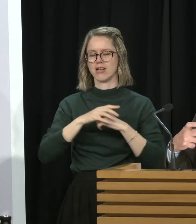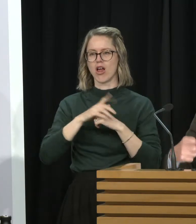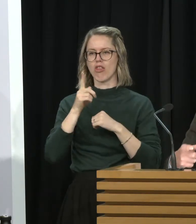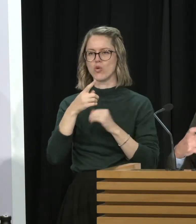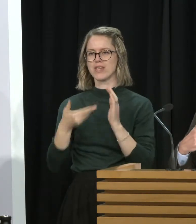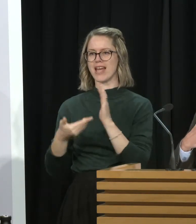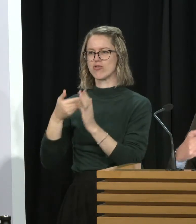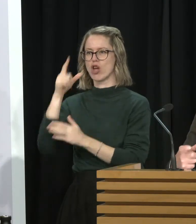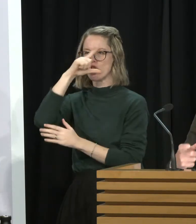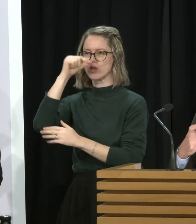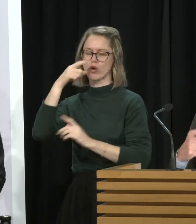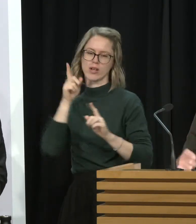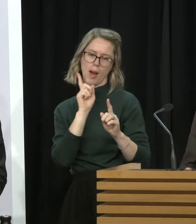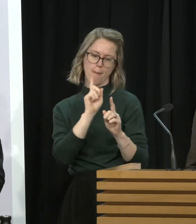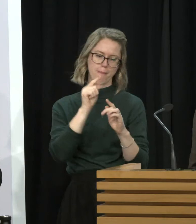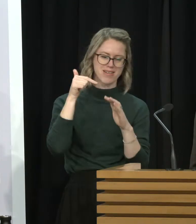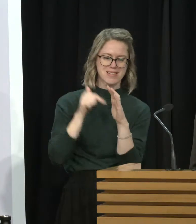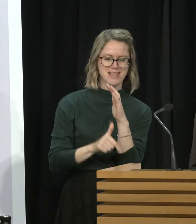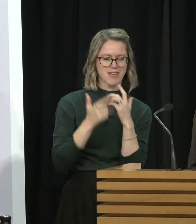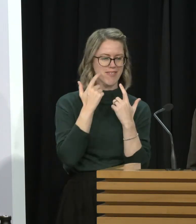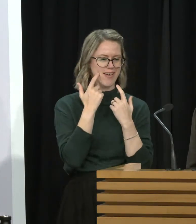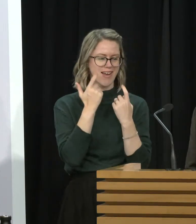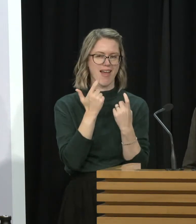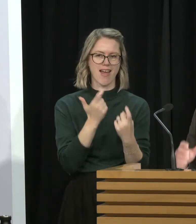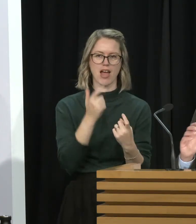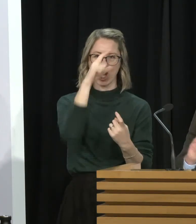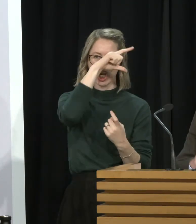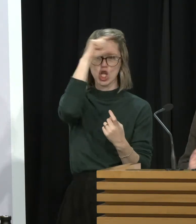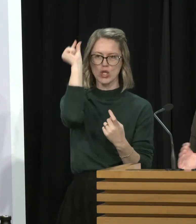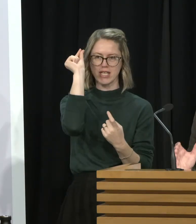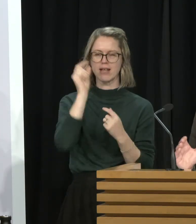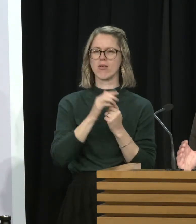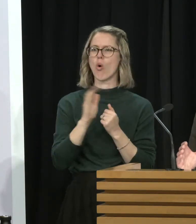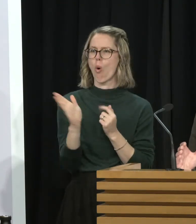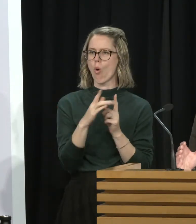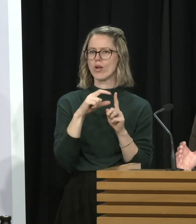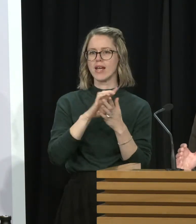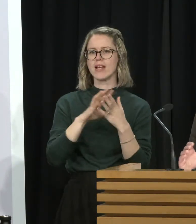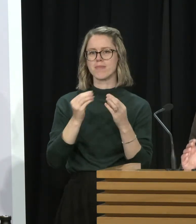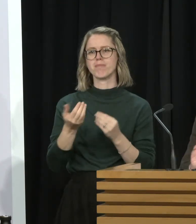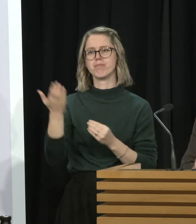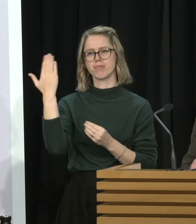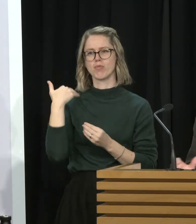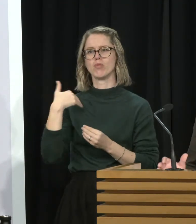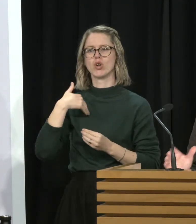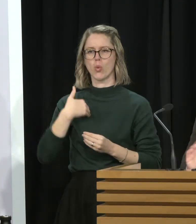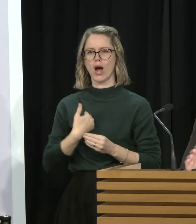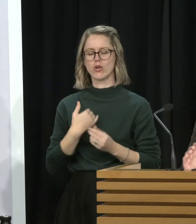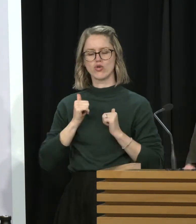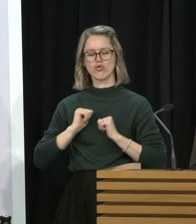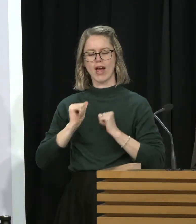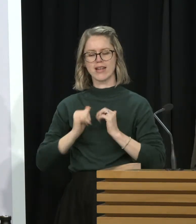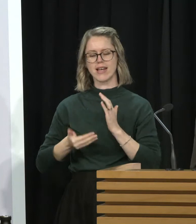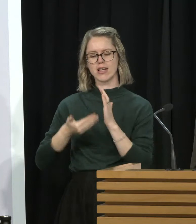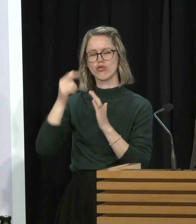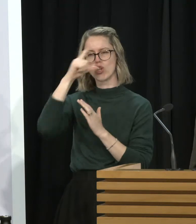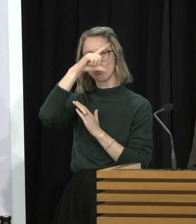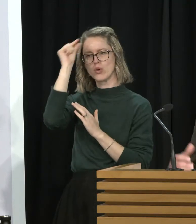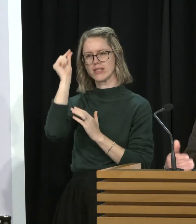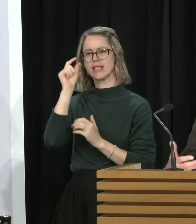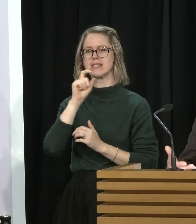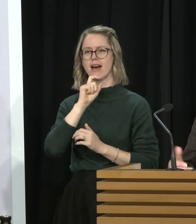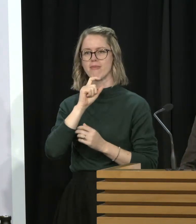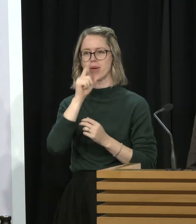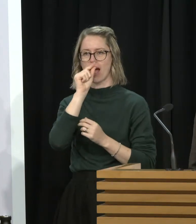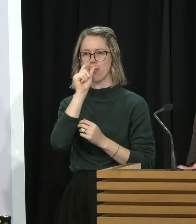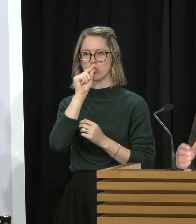be able to provide that level of intensive ICU nursing. And so all DHBs were required to train up additional nursing staff to